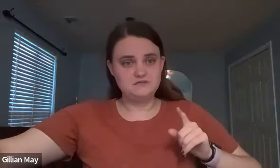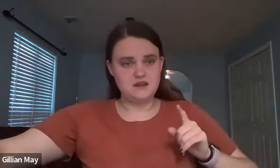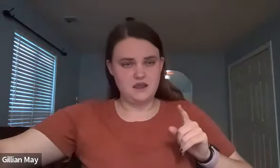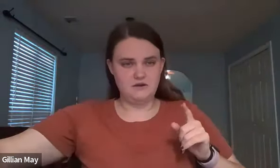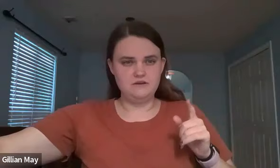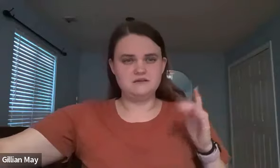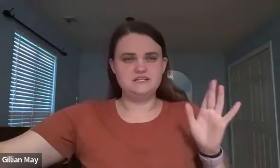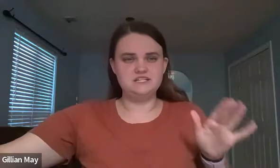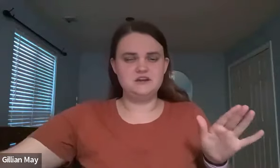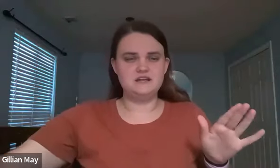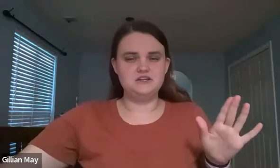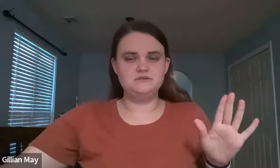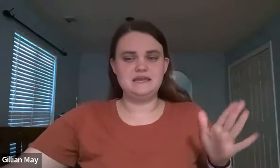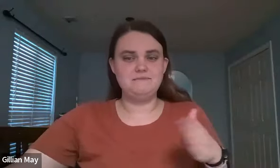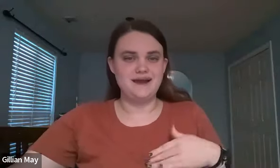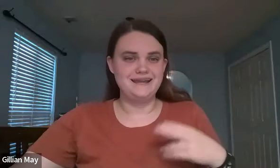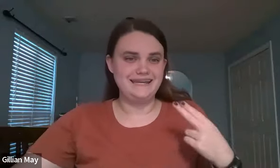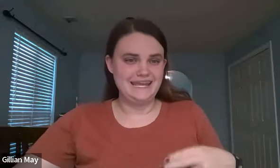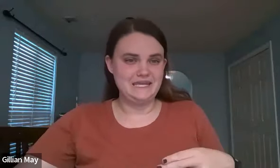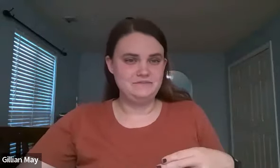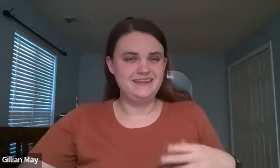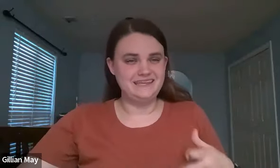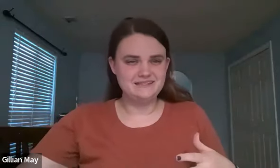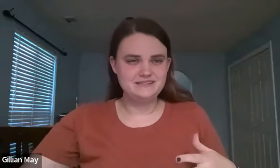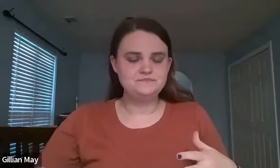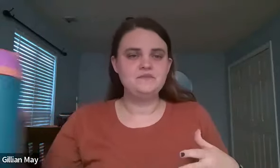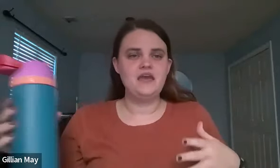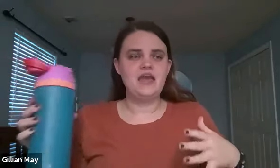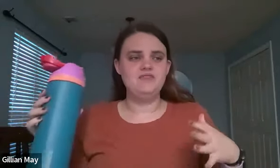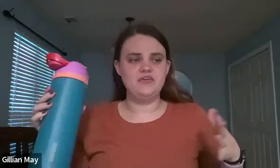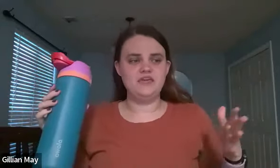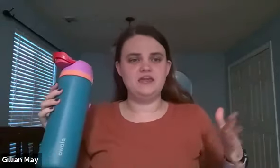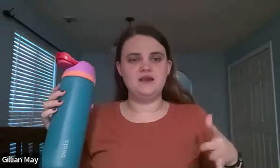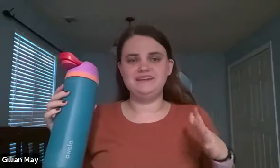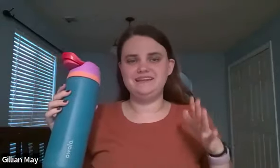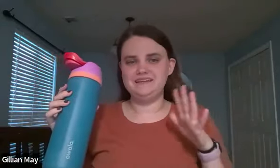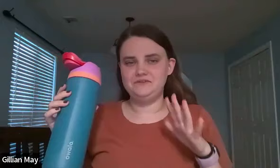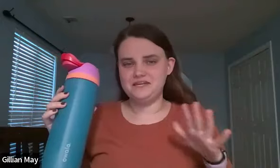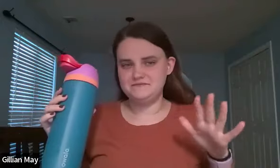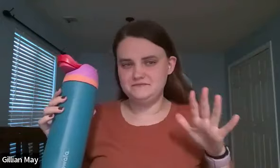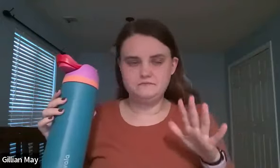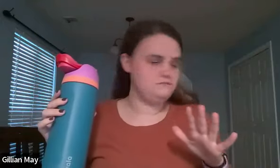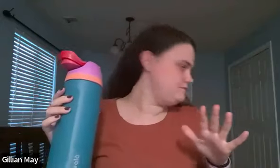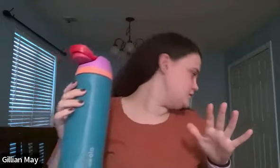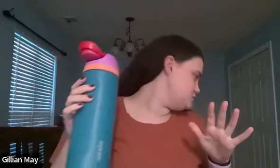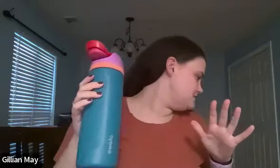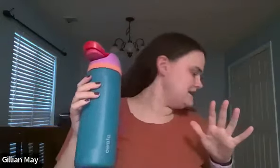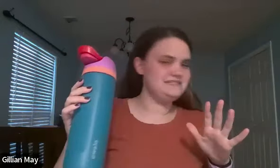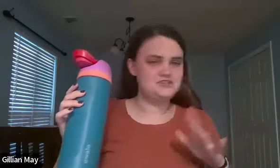do now is I'm going to teach you guys how you would say my name is, and then I'm going to give you guys a few minutes to